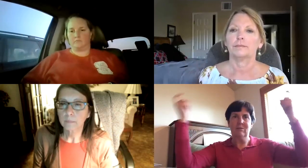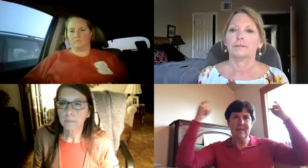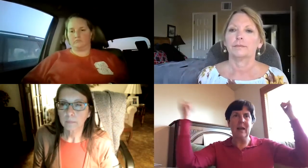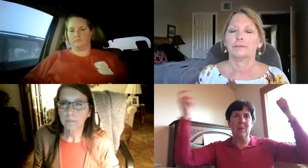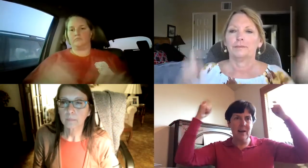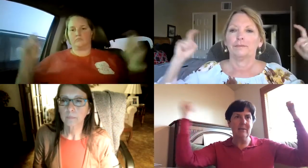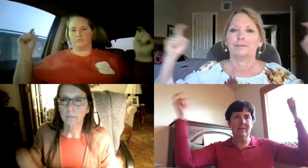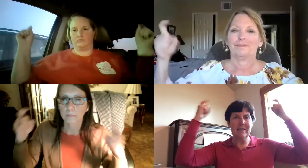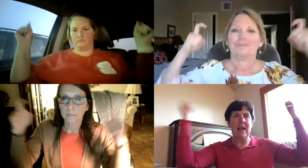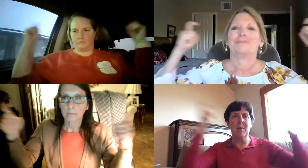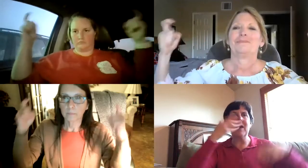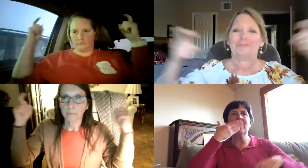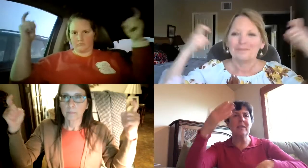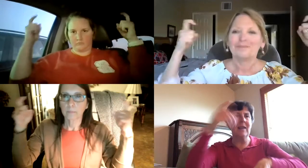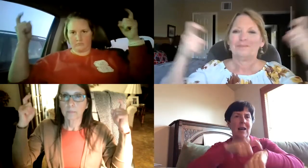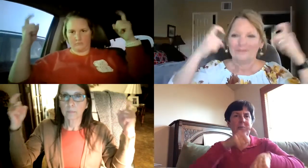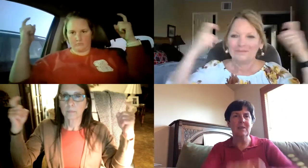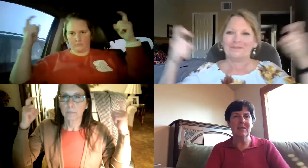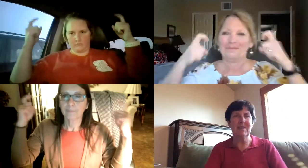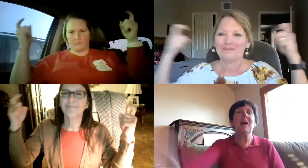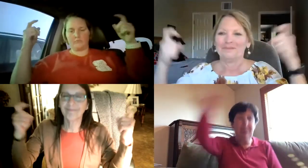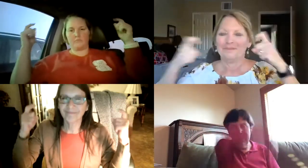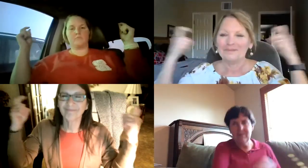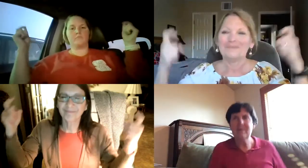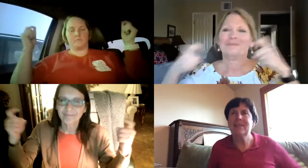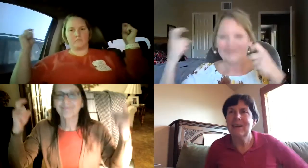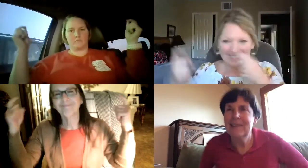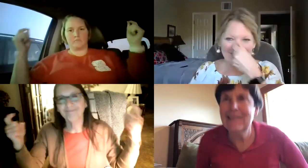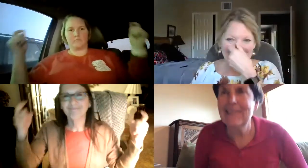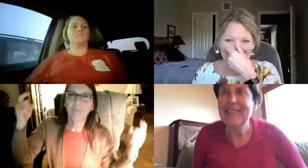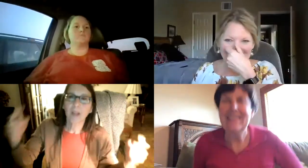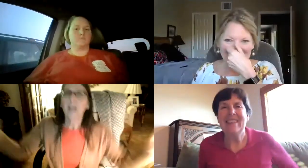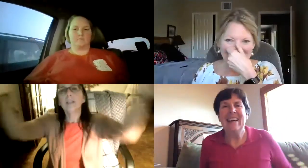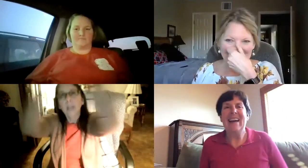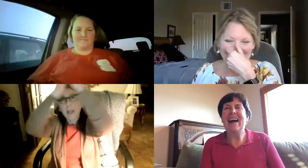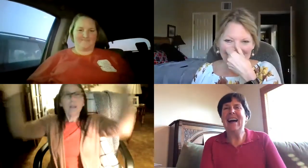Circle. Celebrate good time. Come on.